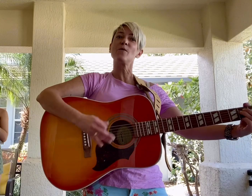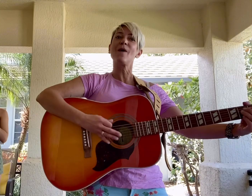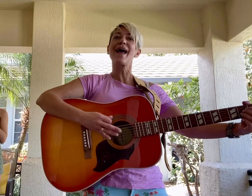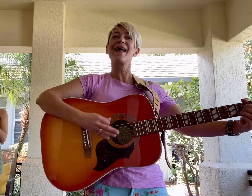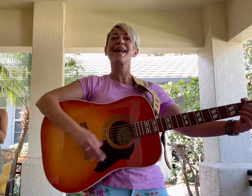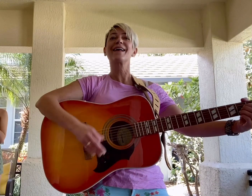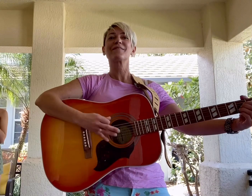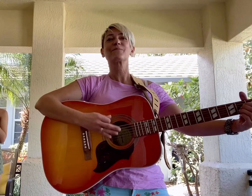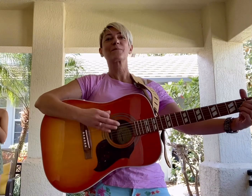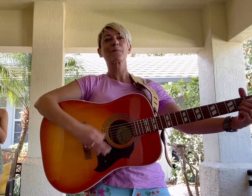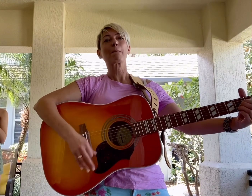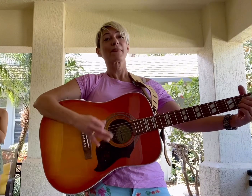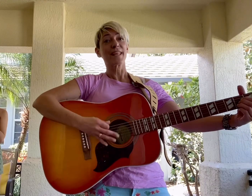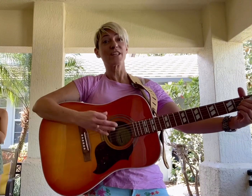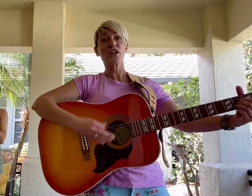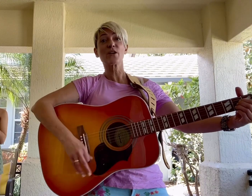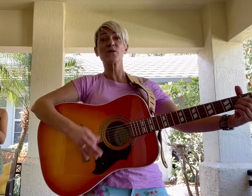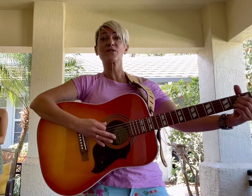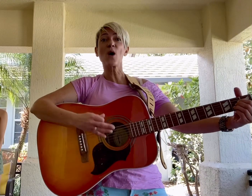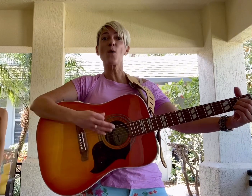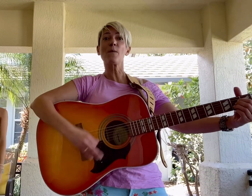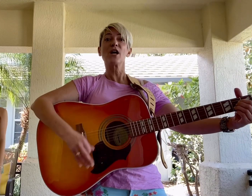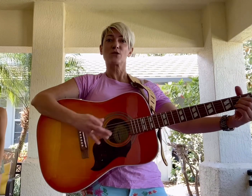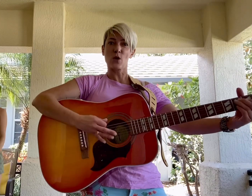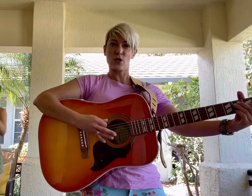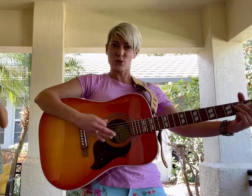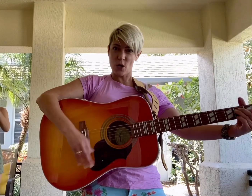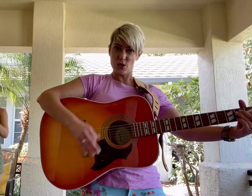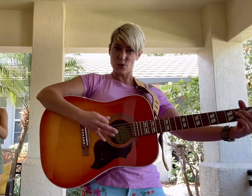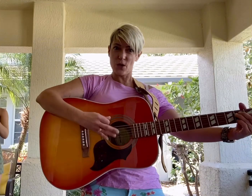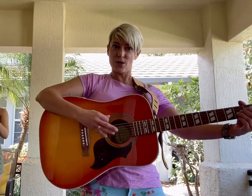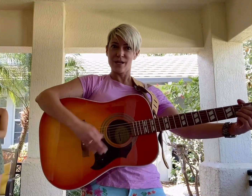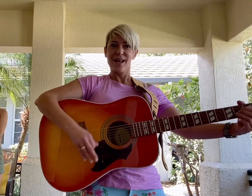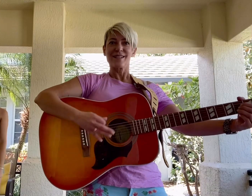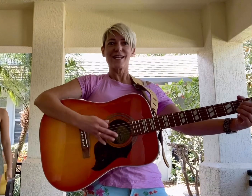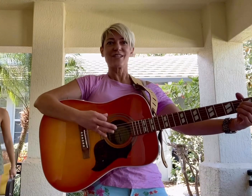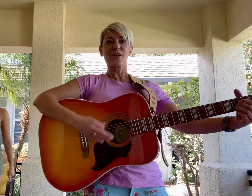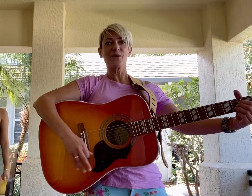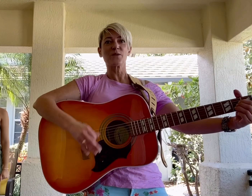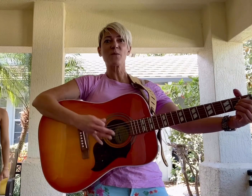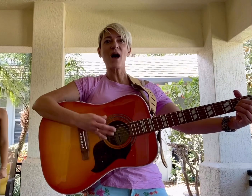way. Did you use soap? Squirt, squirt, squirt. Did you use water?